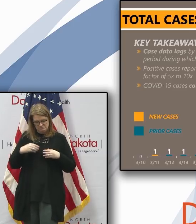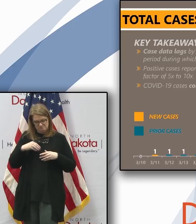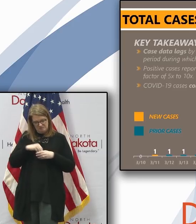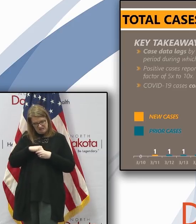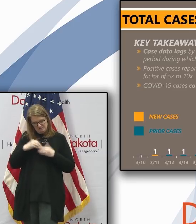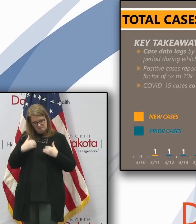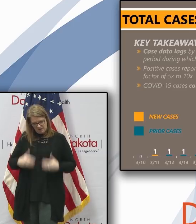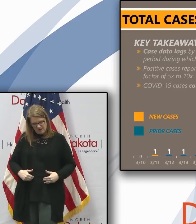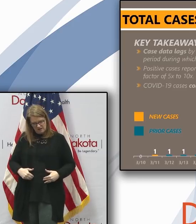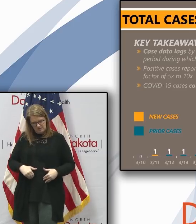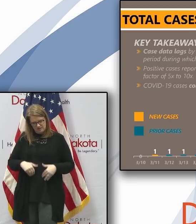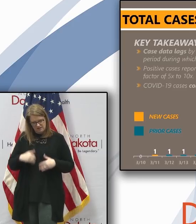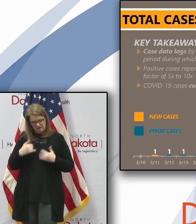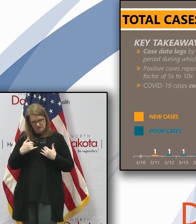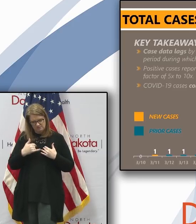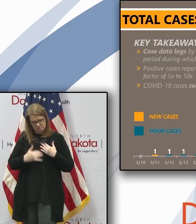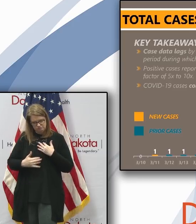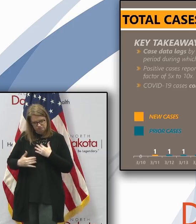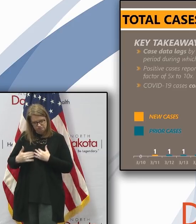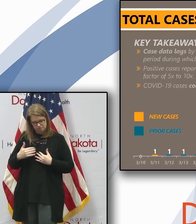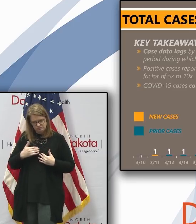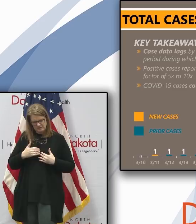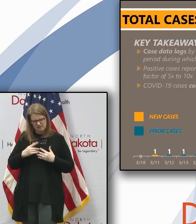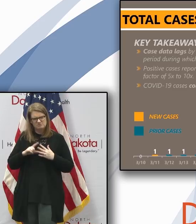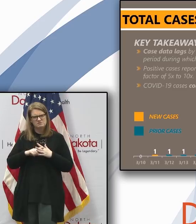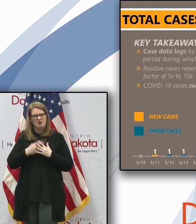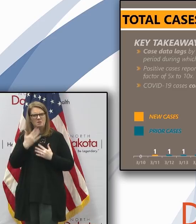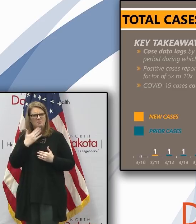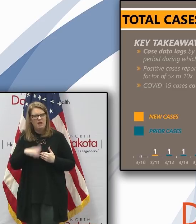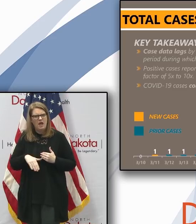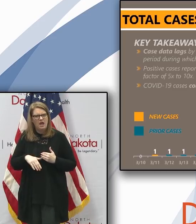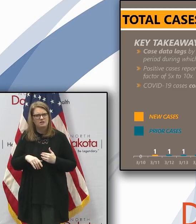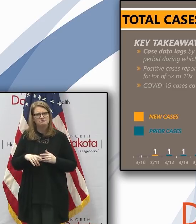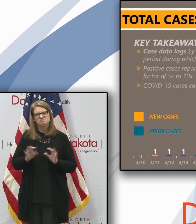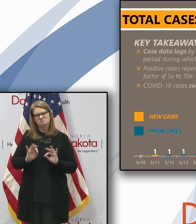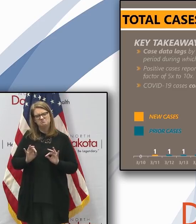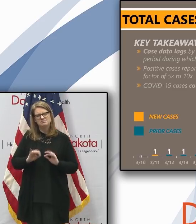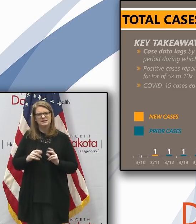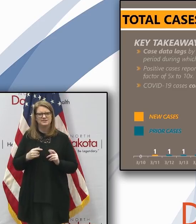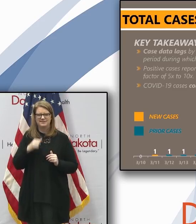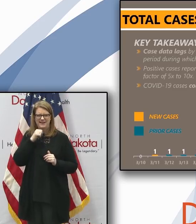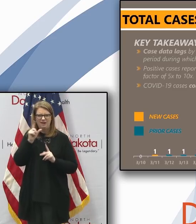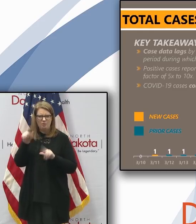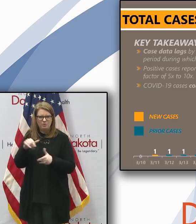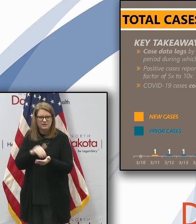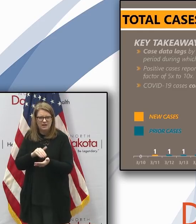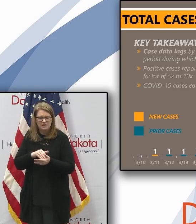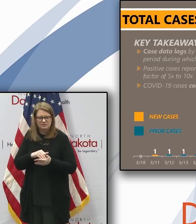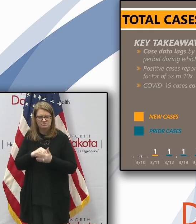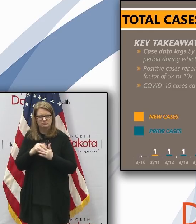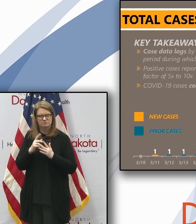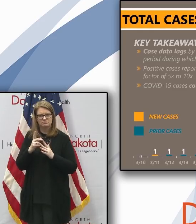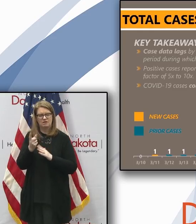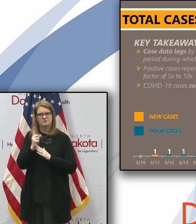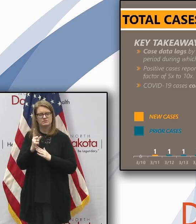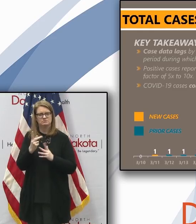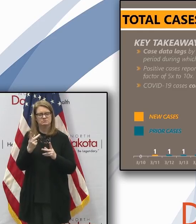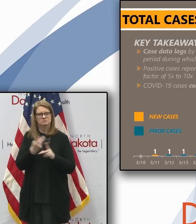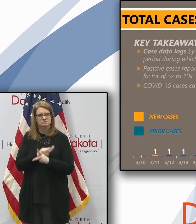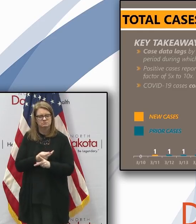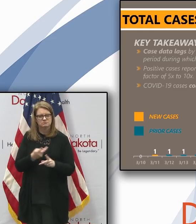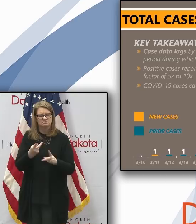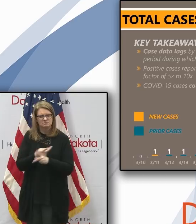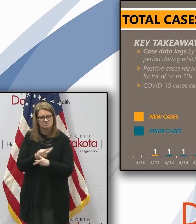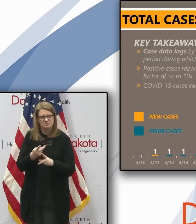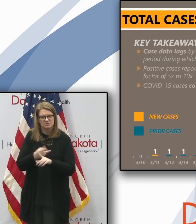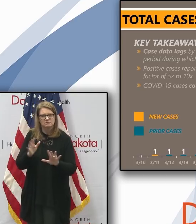bit bad, but they're probably not bad enough they've ever said, hey, I would ever go see a doctor. And now, like, hey, now my symptoms are getting worse, I should go